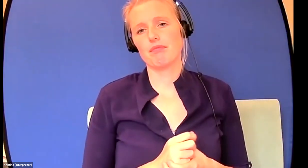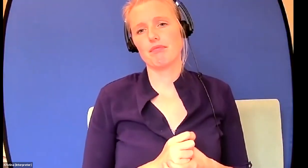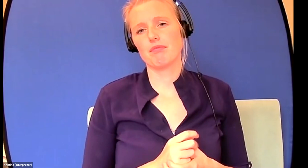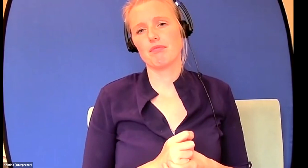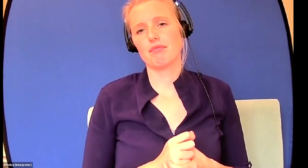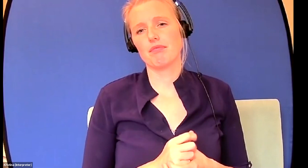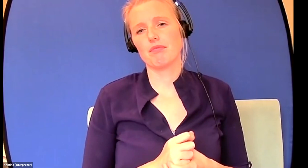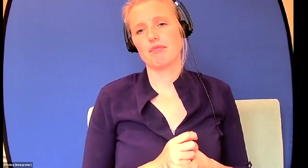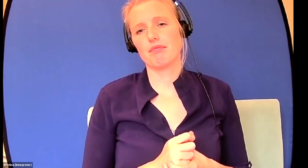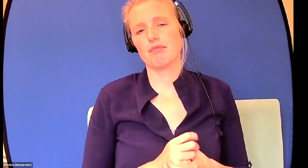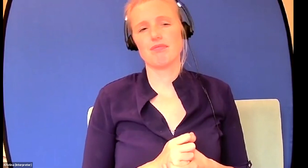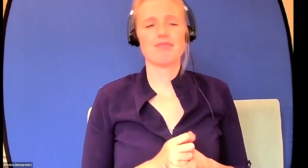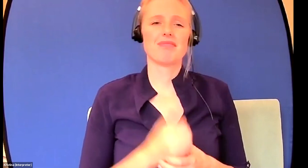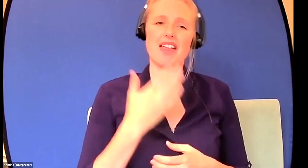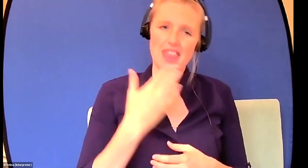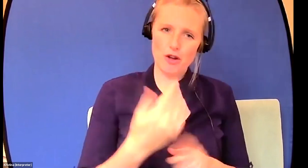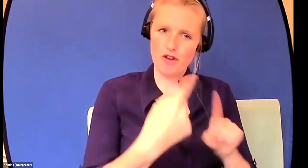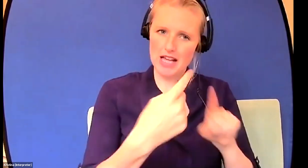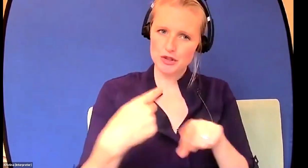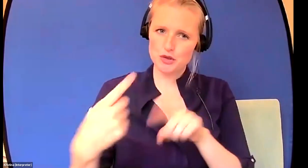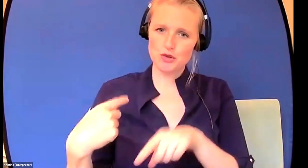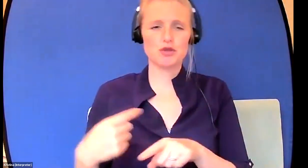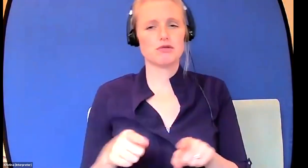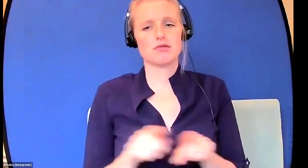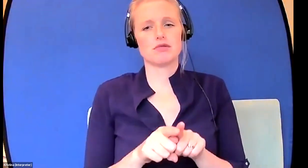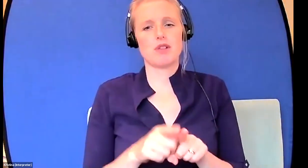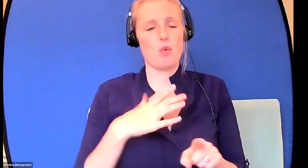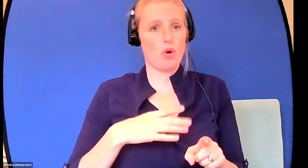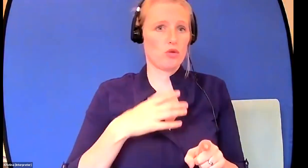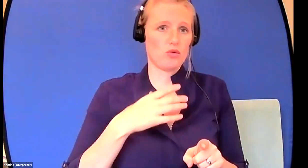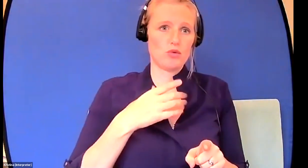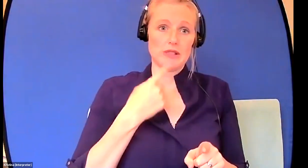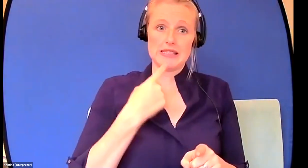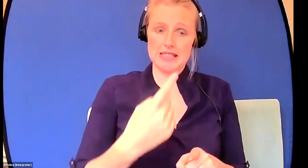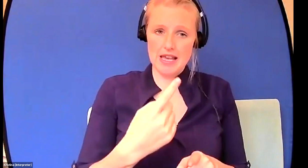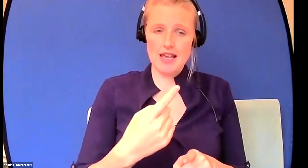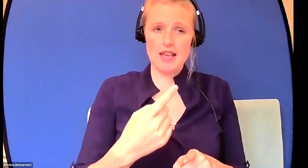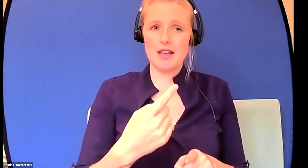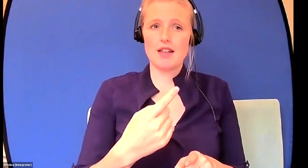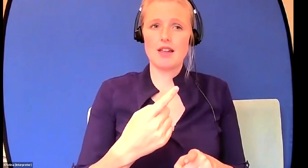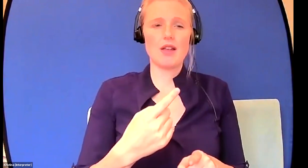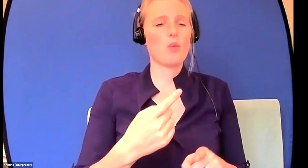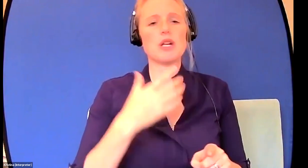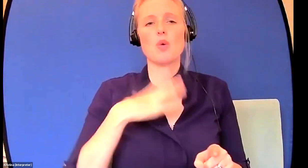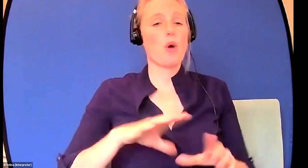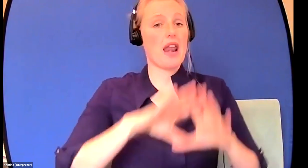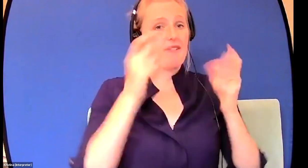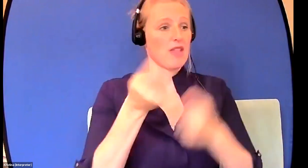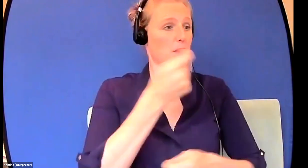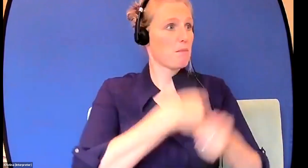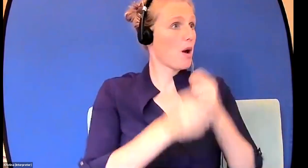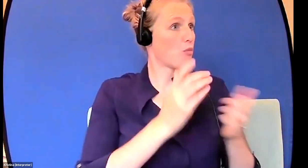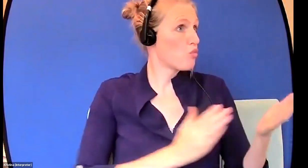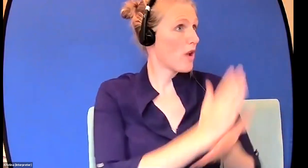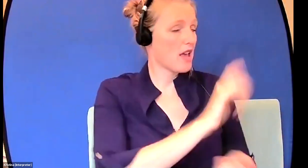So thank you very much for your answers. And I also wanted just to comment, it's not the trend that to make everything digital. It's